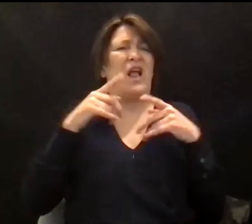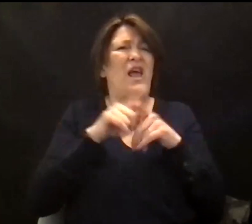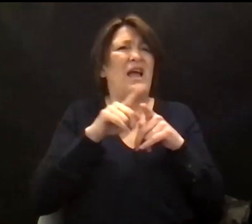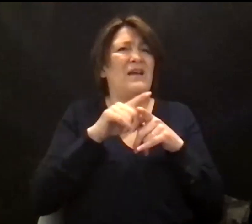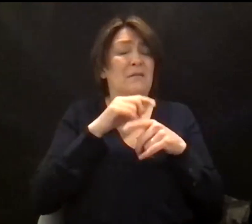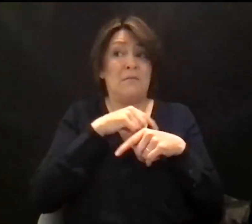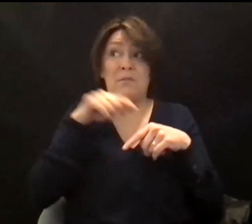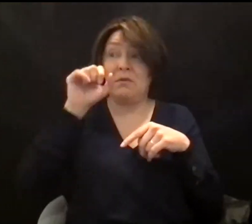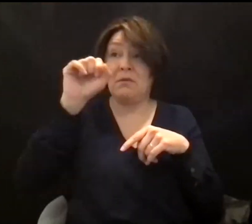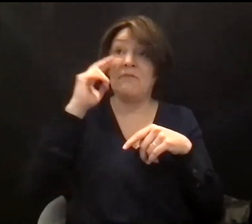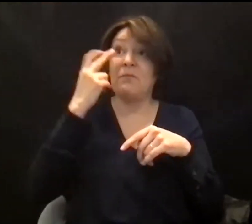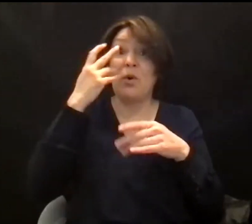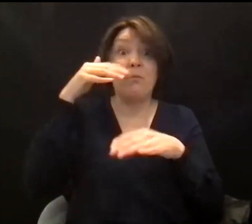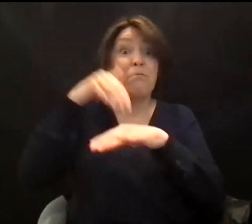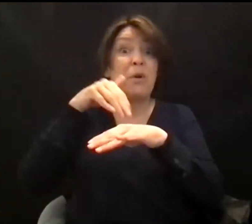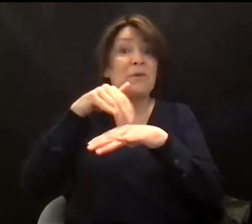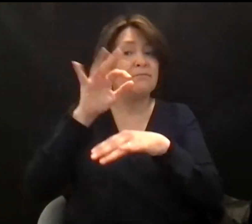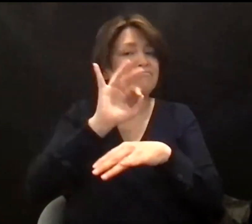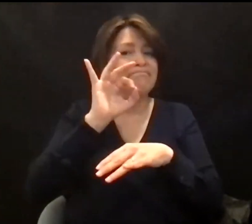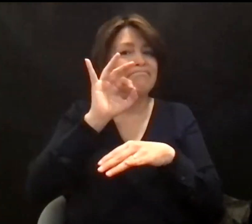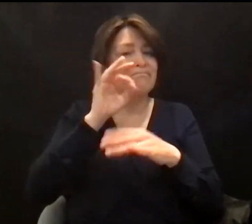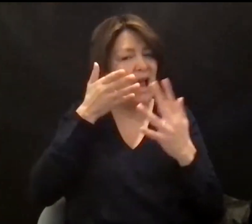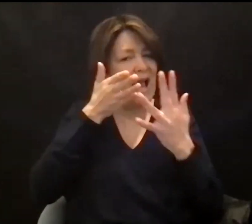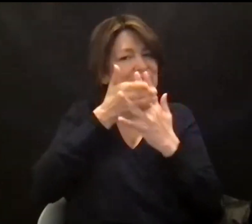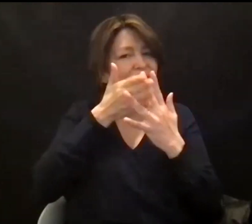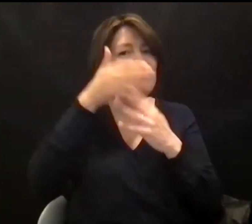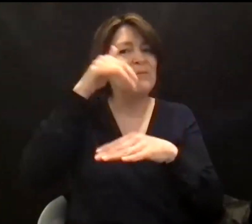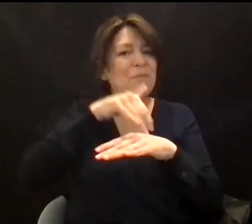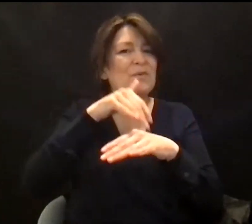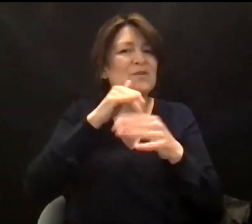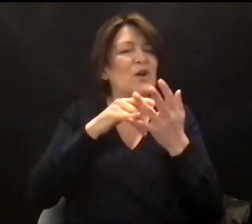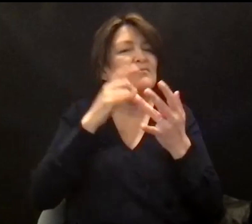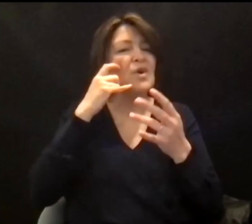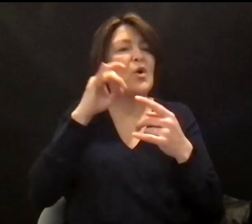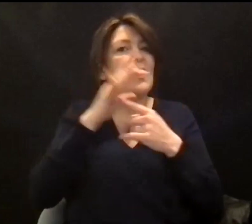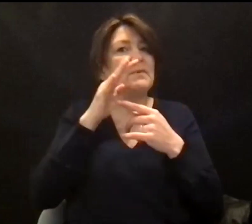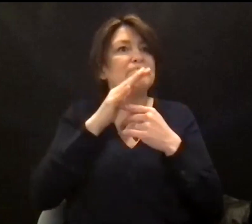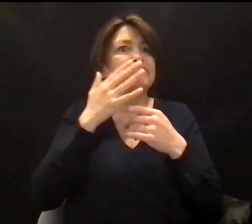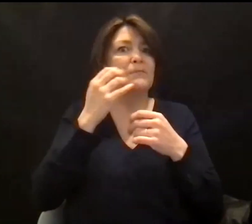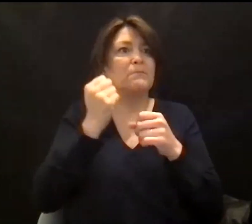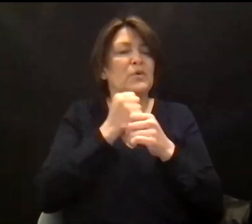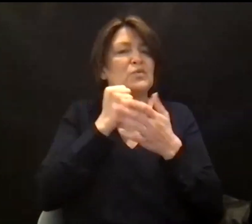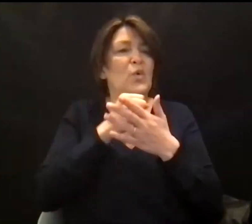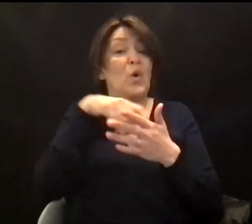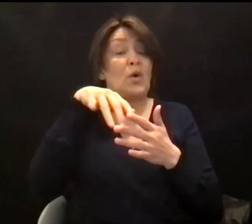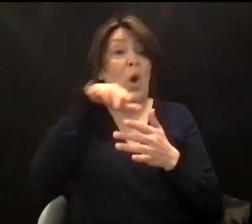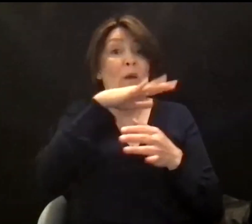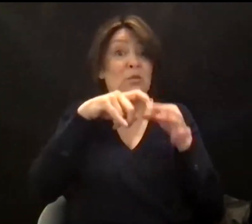Deafblind people often feel like, we're the ones that are the problem, but really it's the lack of access that creates the problem. So